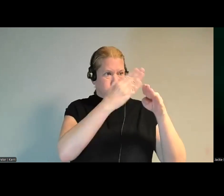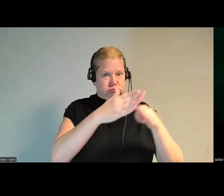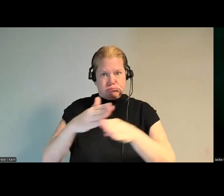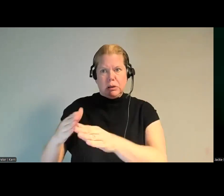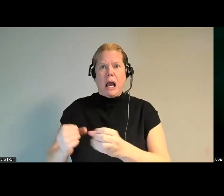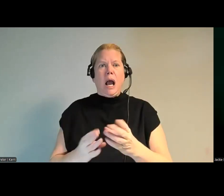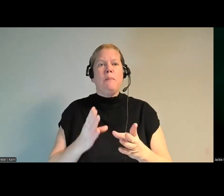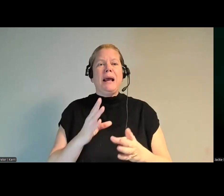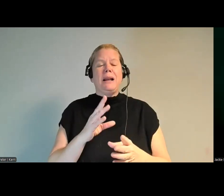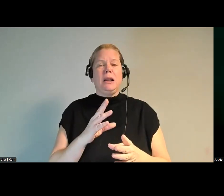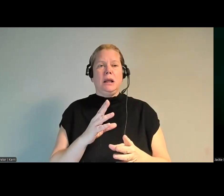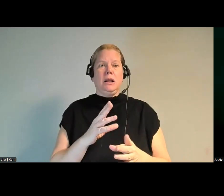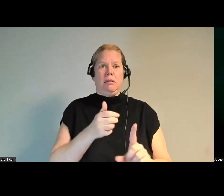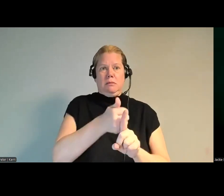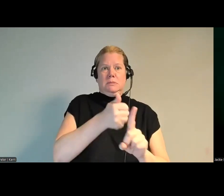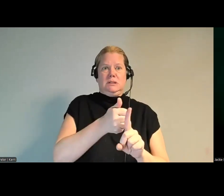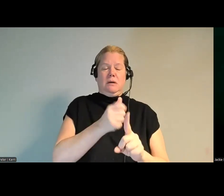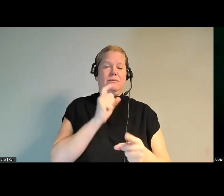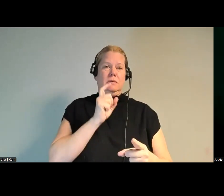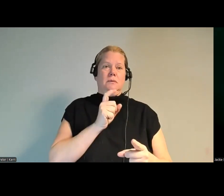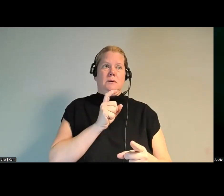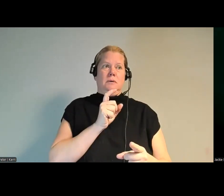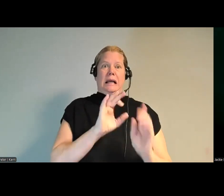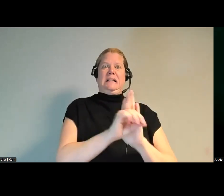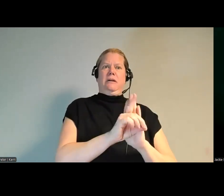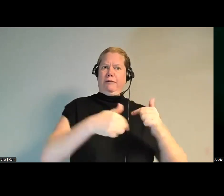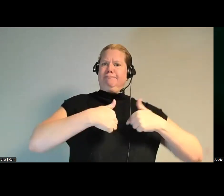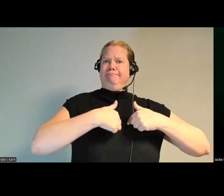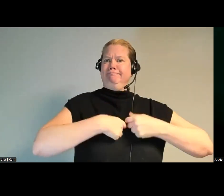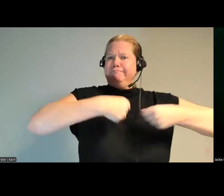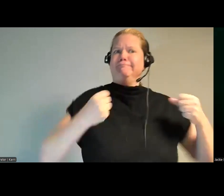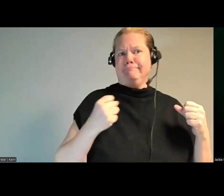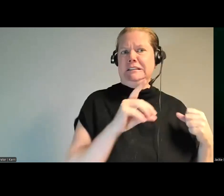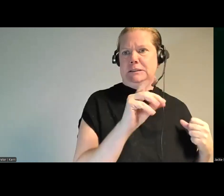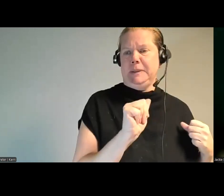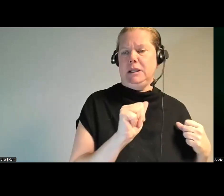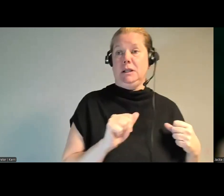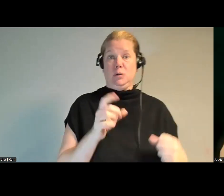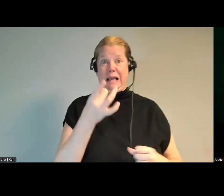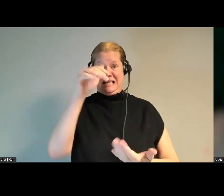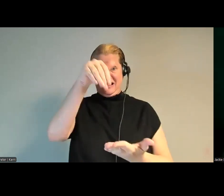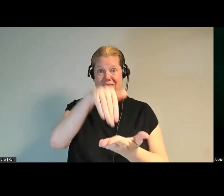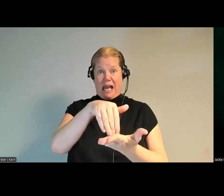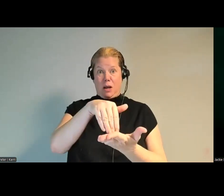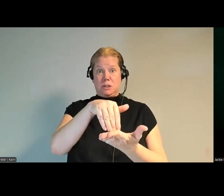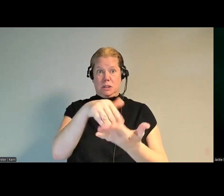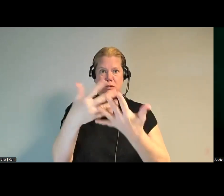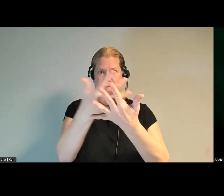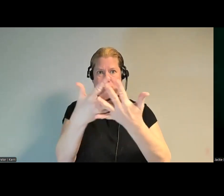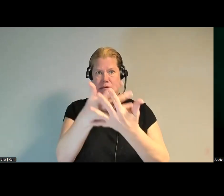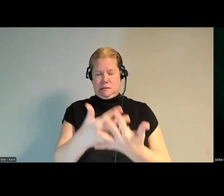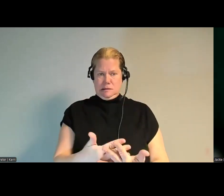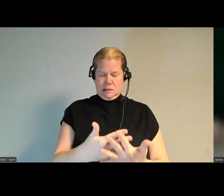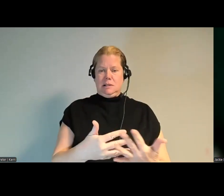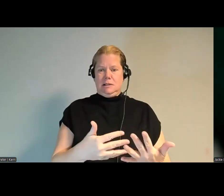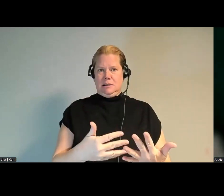people self-identified as having disabilities, right? So with that number, and I'm talking off the top of my head, if